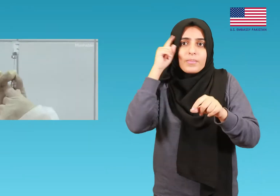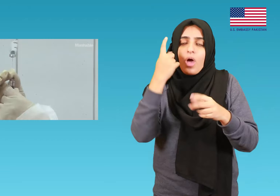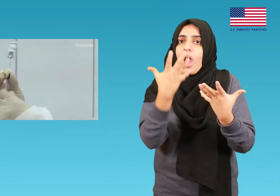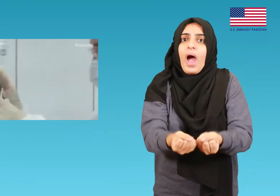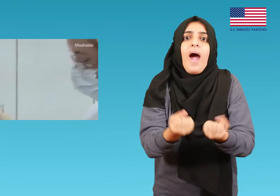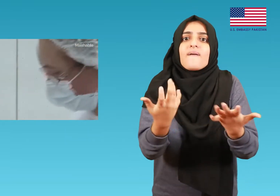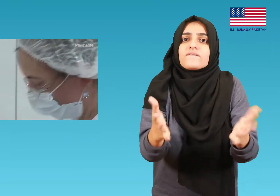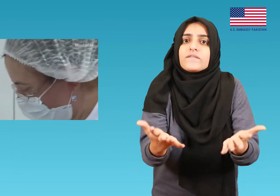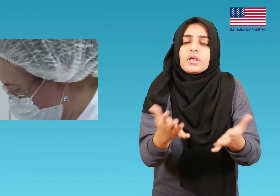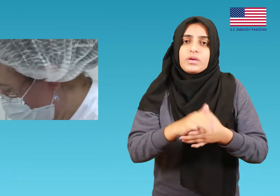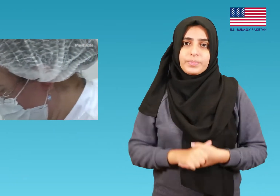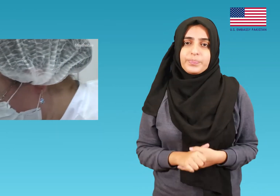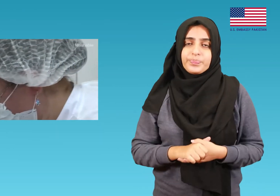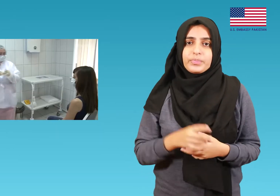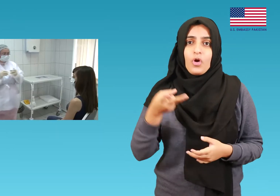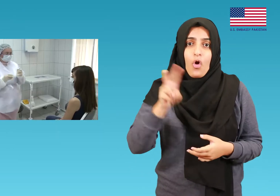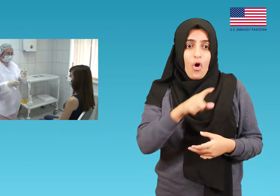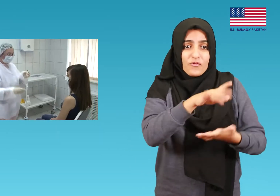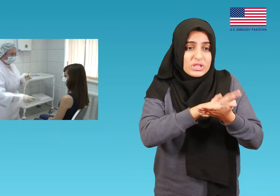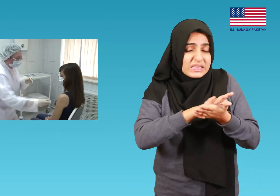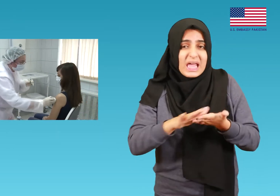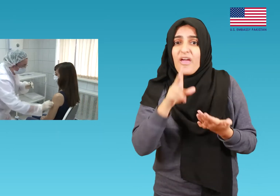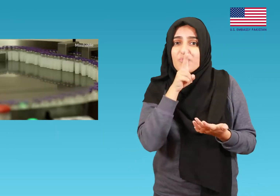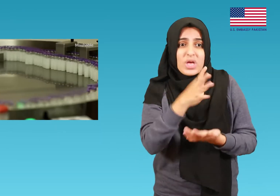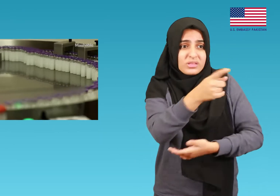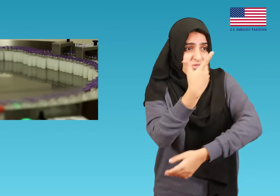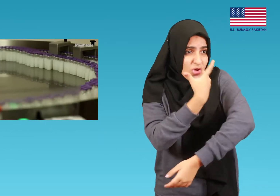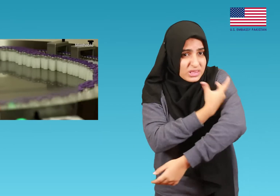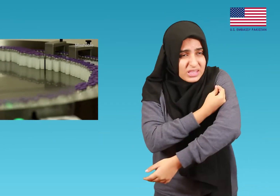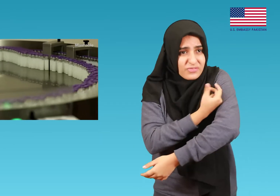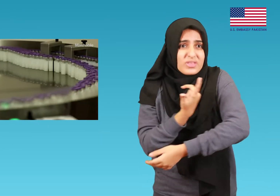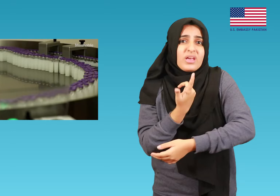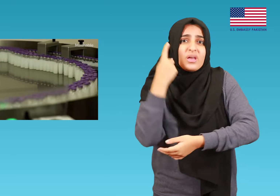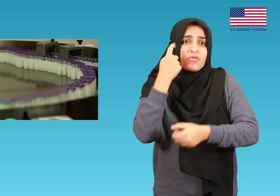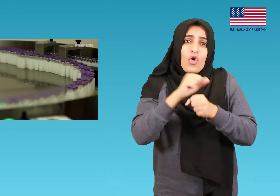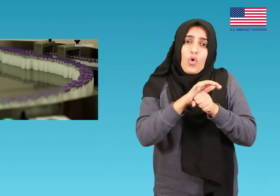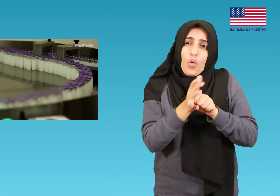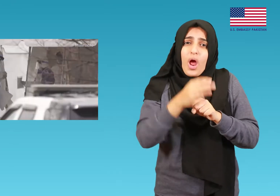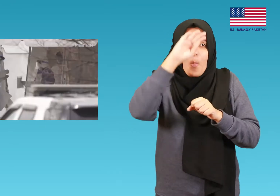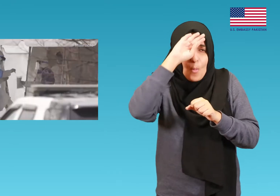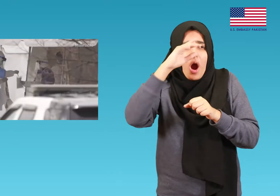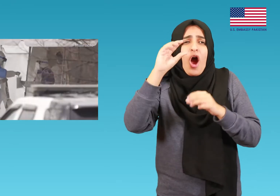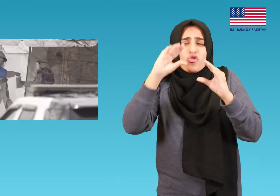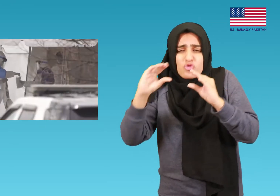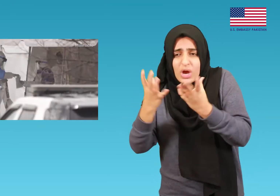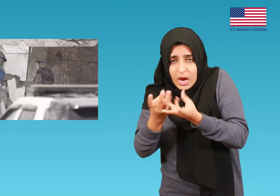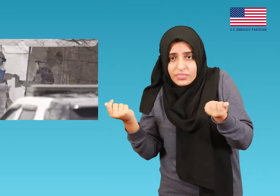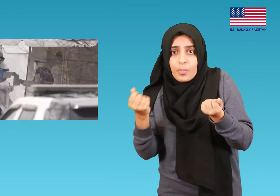It's also unclear if these vaccines prevent only the symptoms of COVID-19 or the infection itself, and if